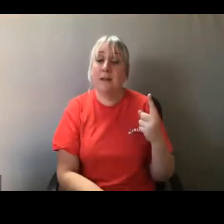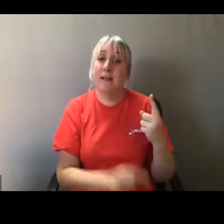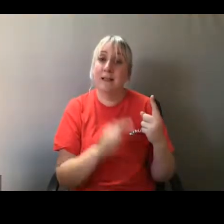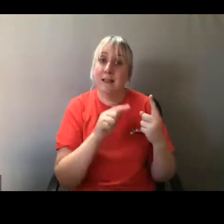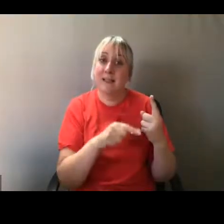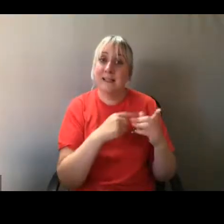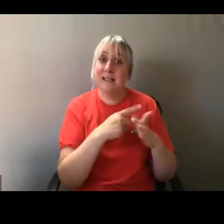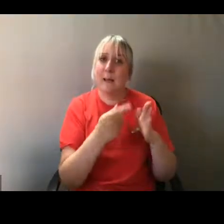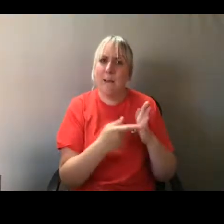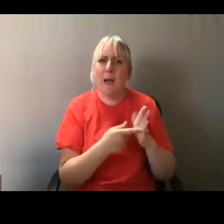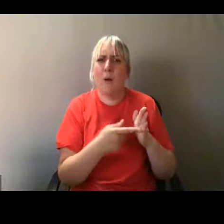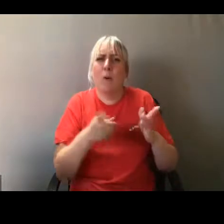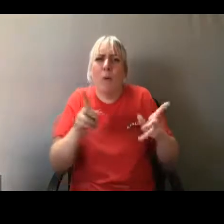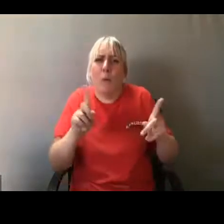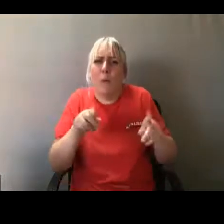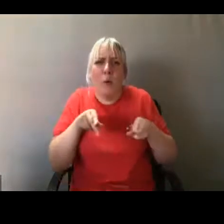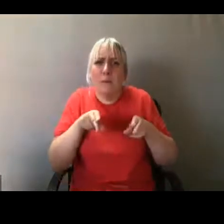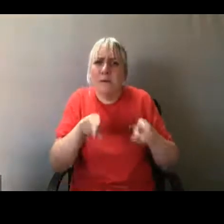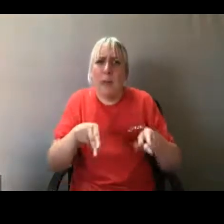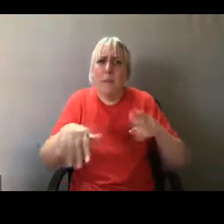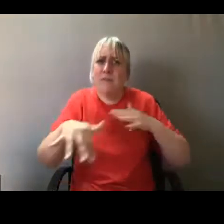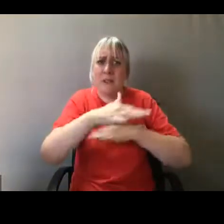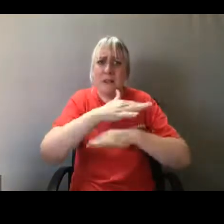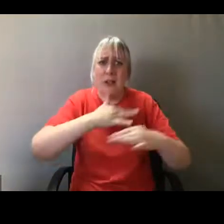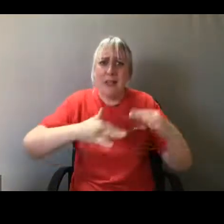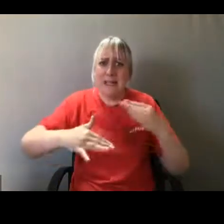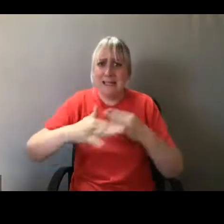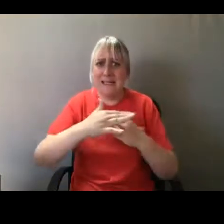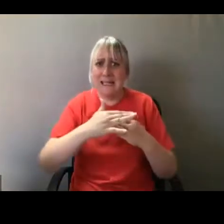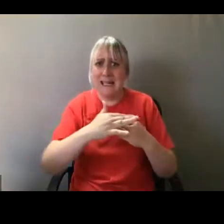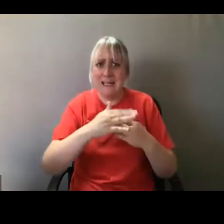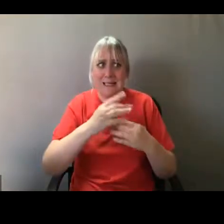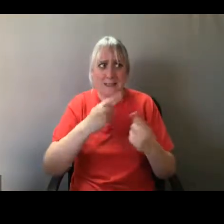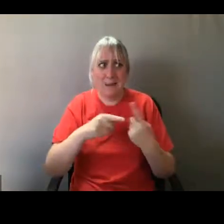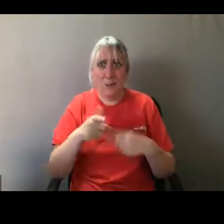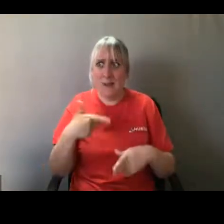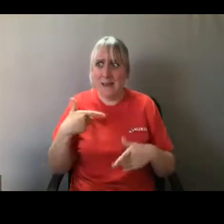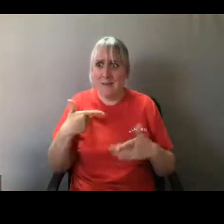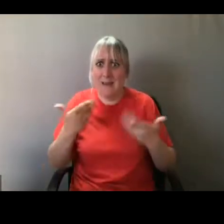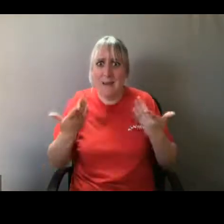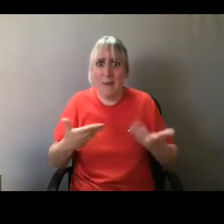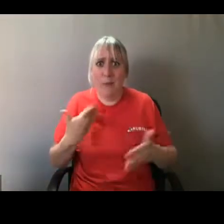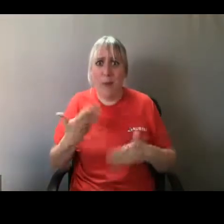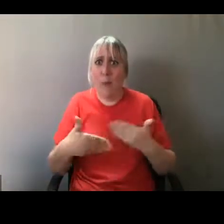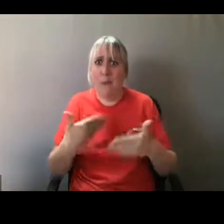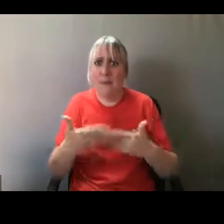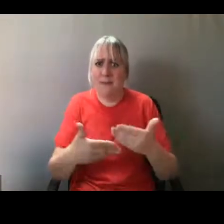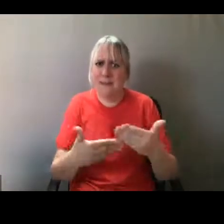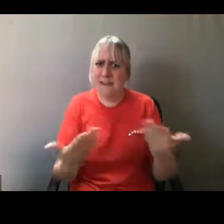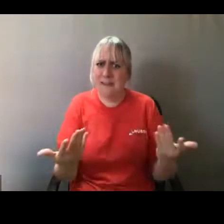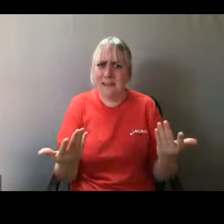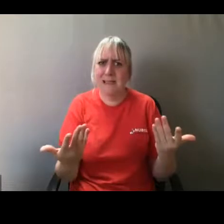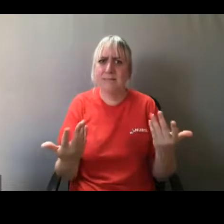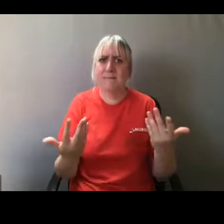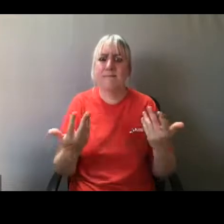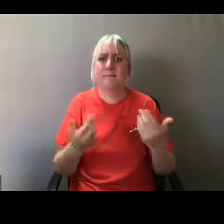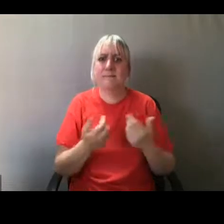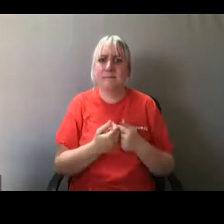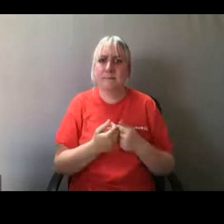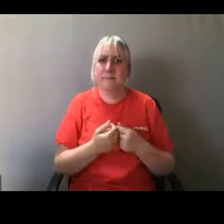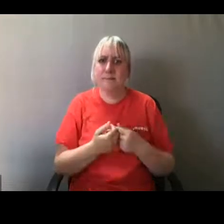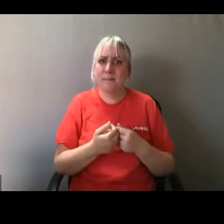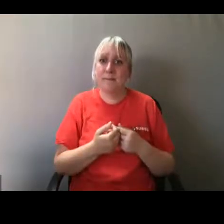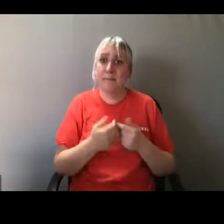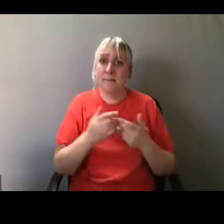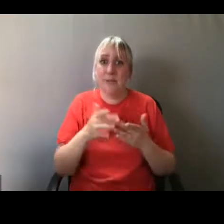what kind of society we live in and identifying how